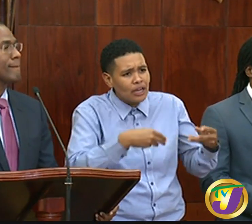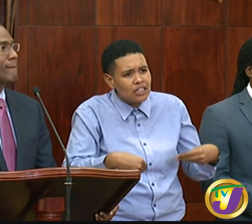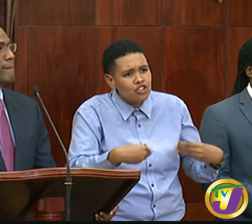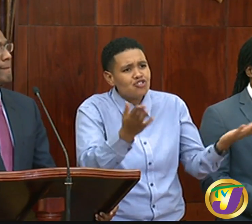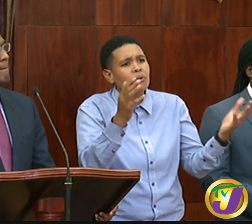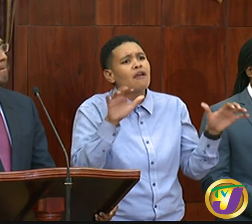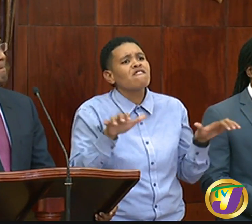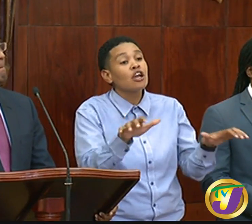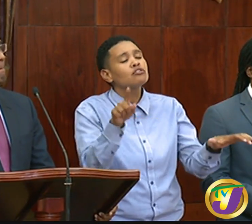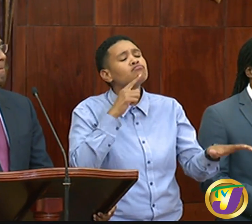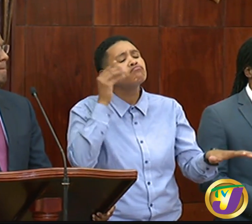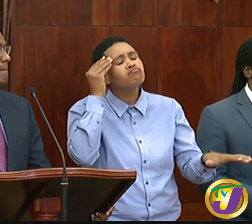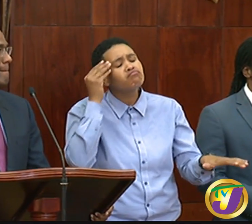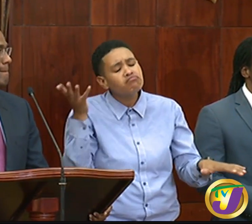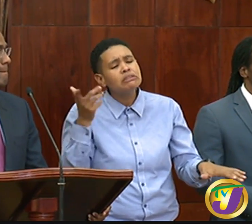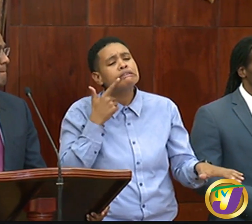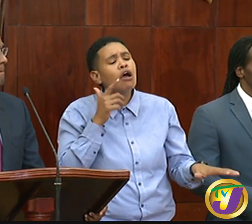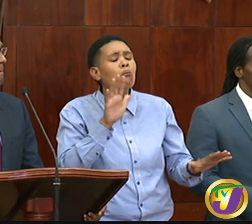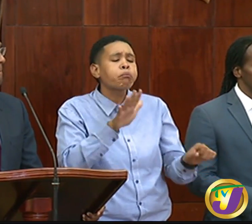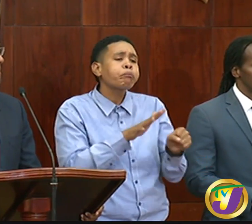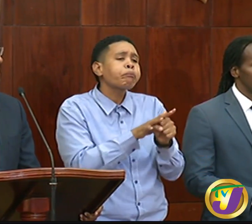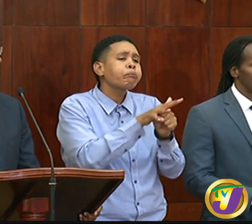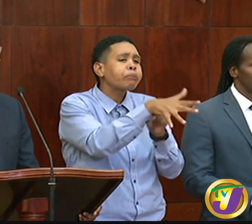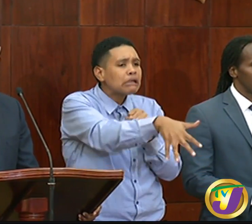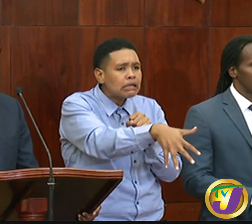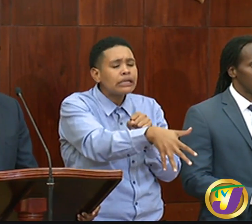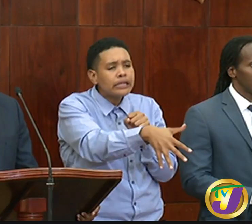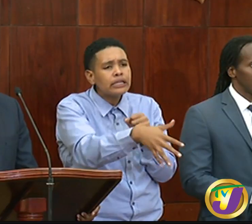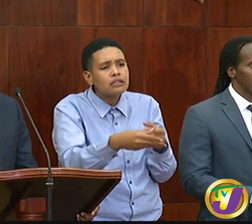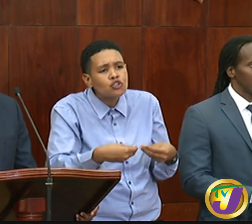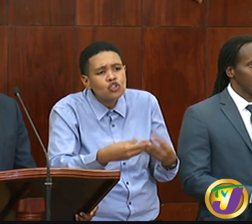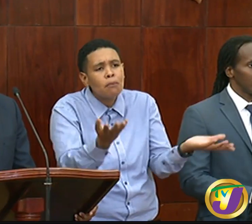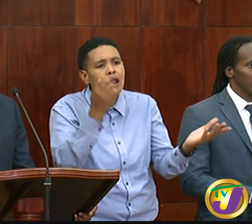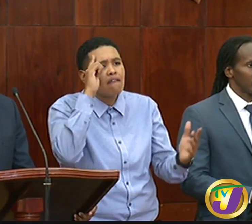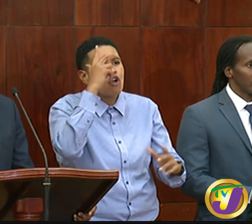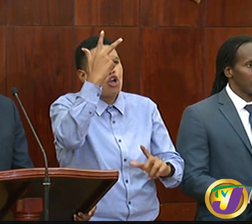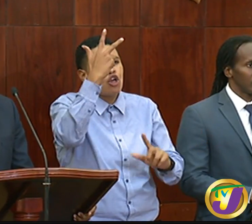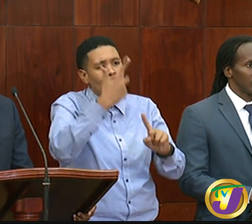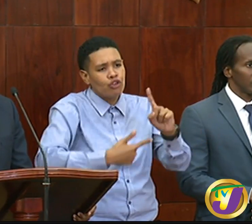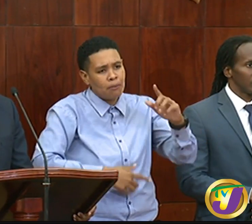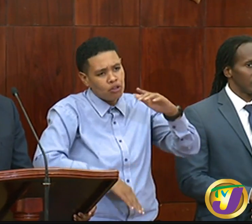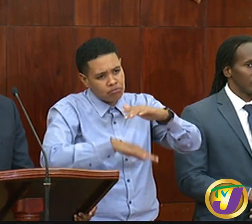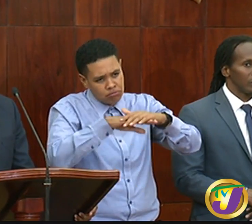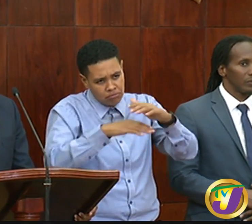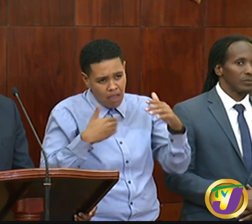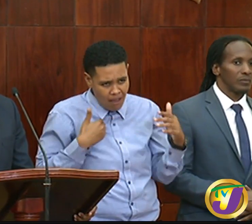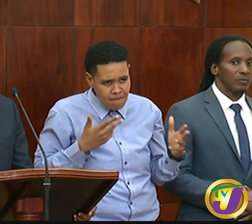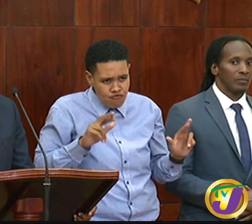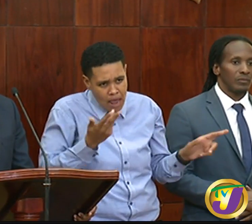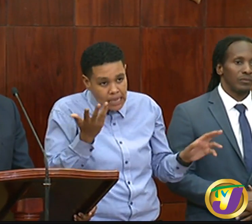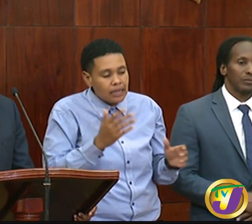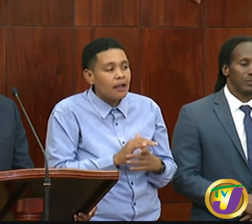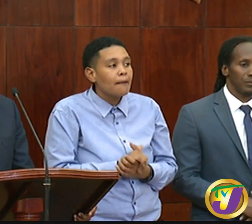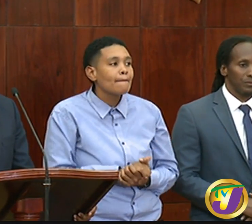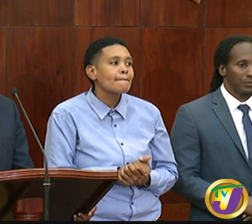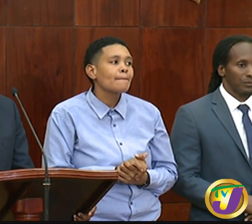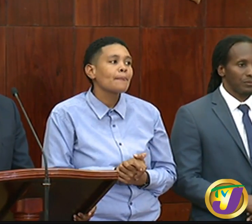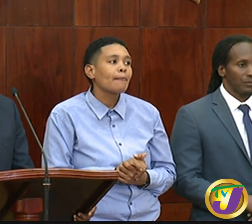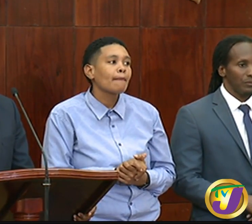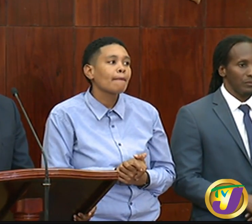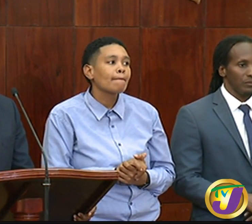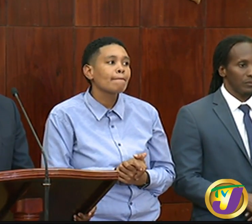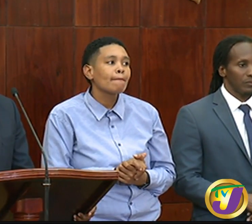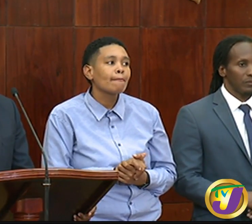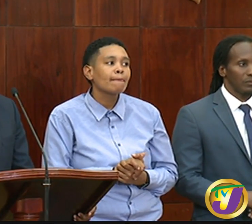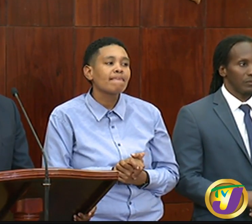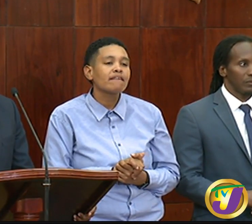so on, and they have assured you that there is enough supplies to last us for three months, you said. There are reports